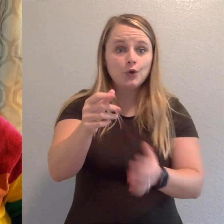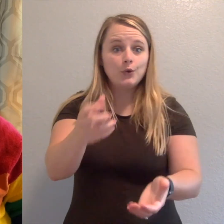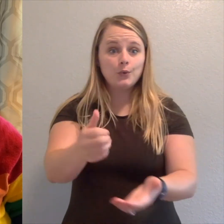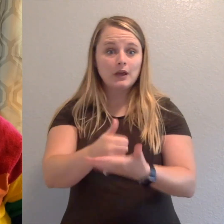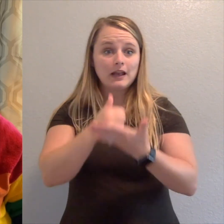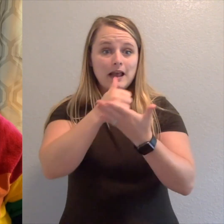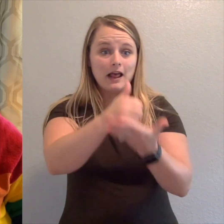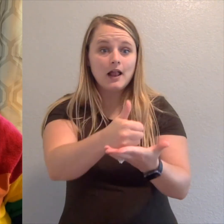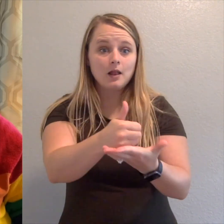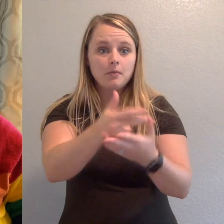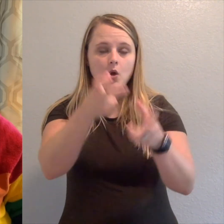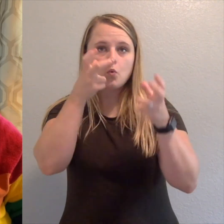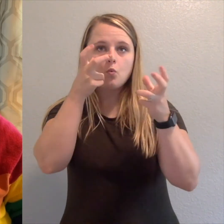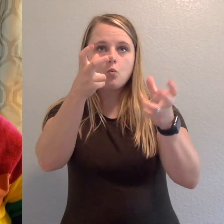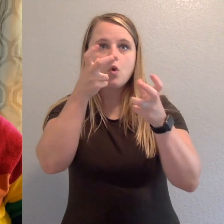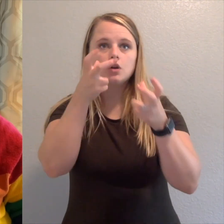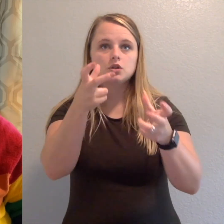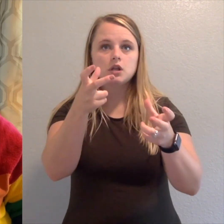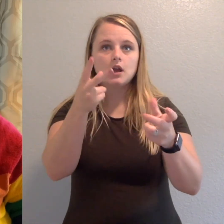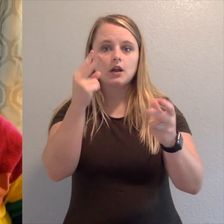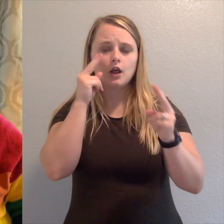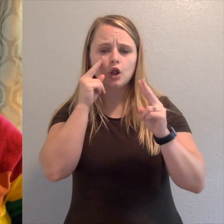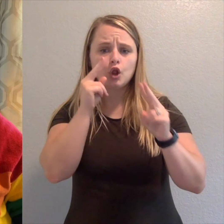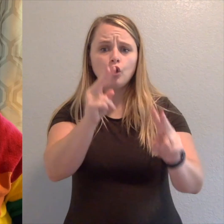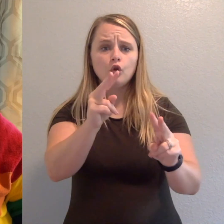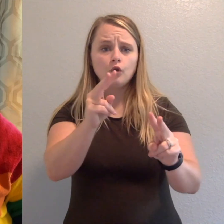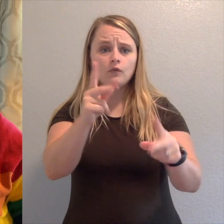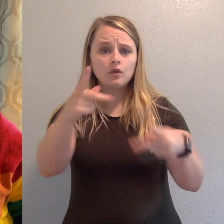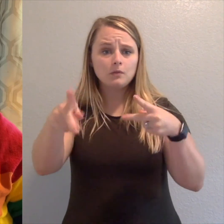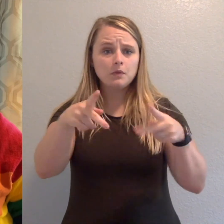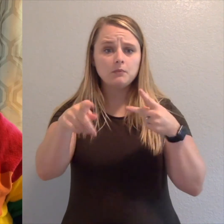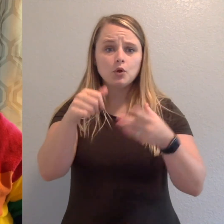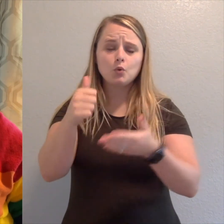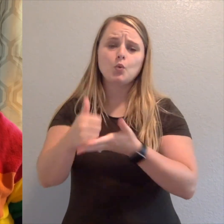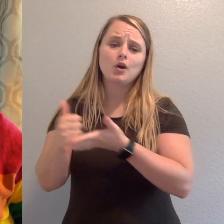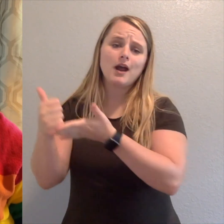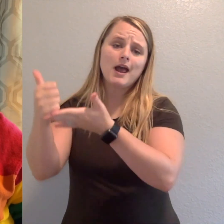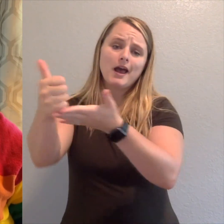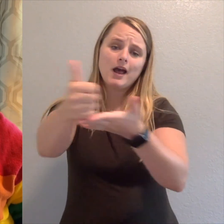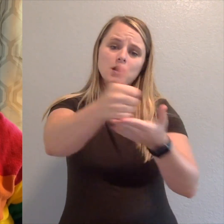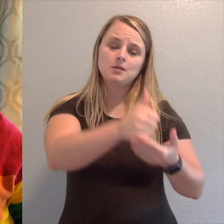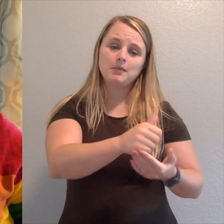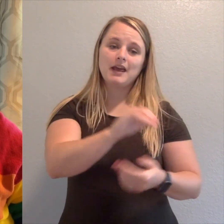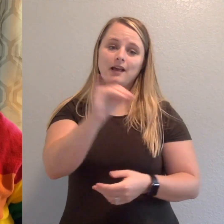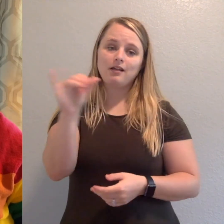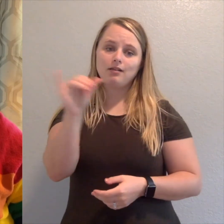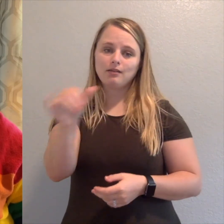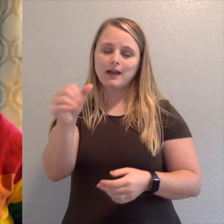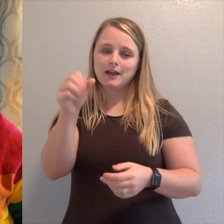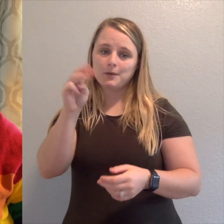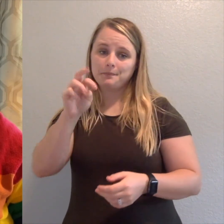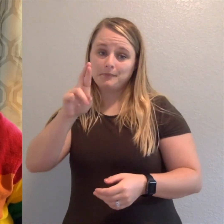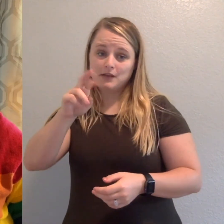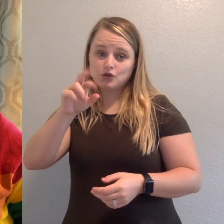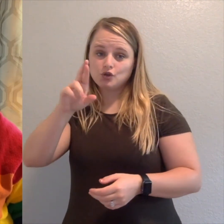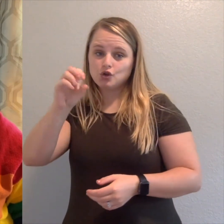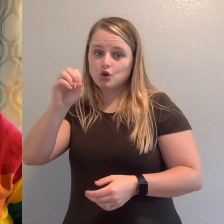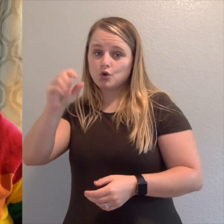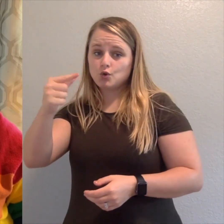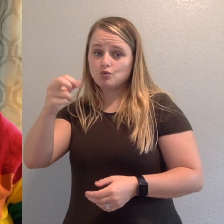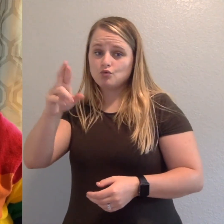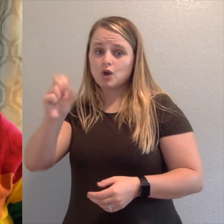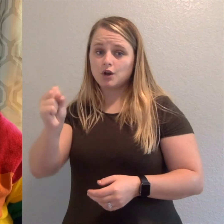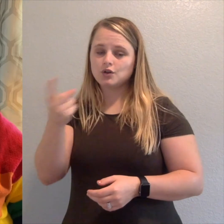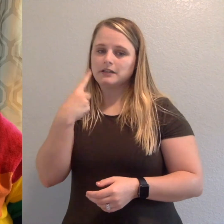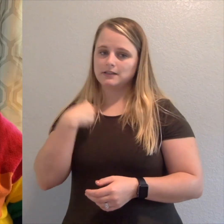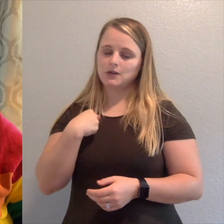can help and watch that news broadcast and look for the people who are helping, just like Mr. Rogers tells